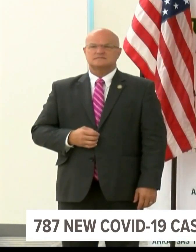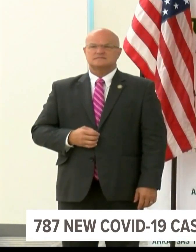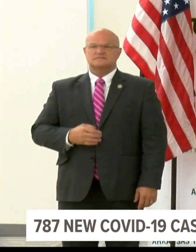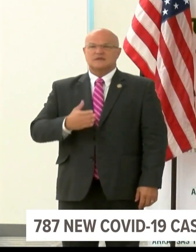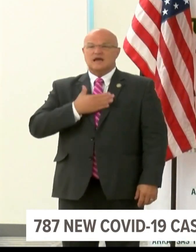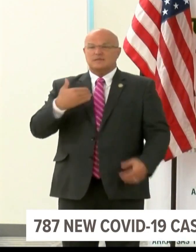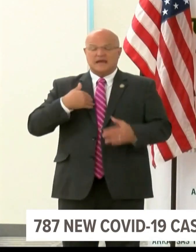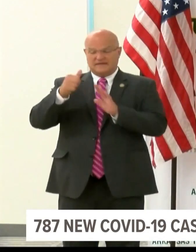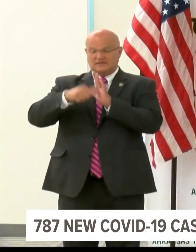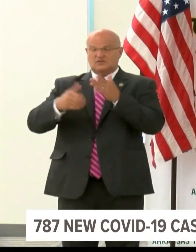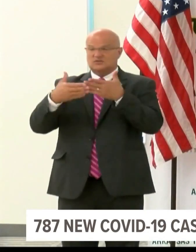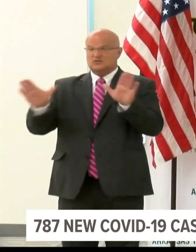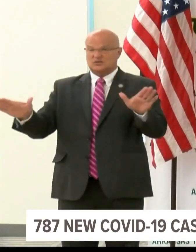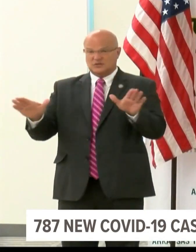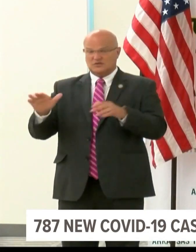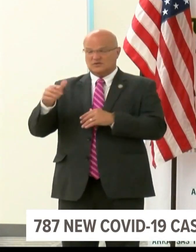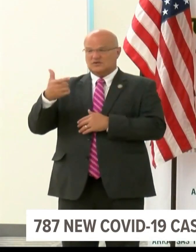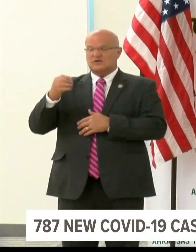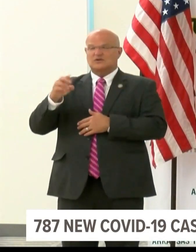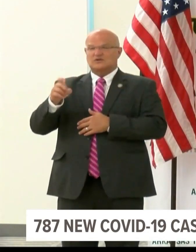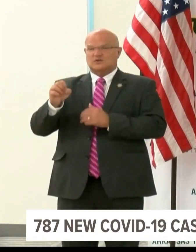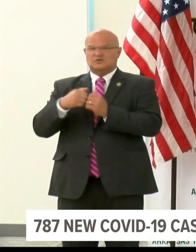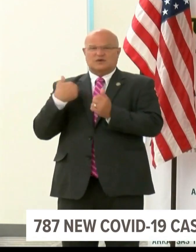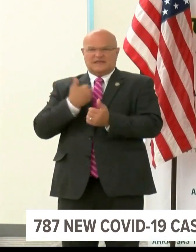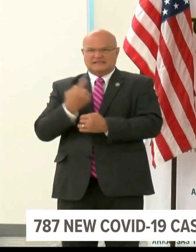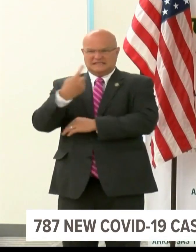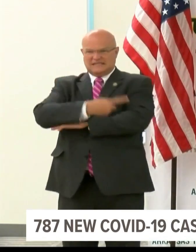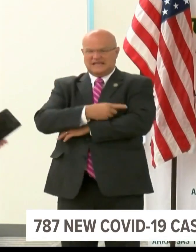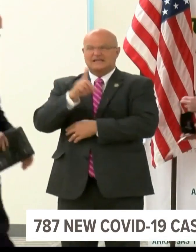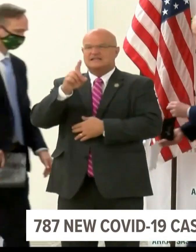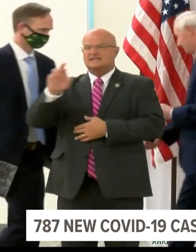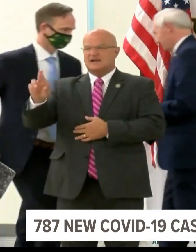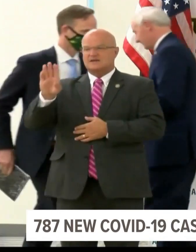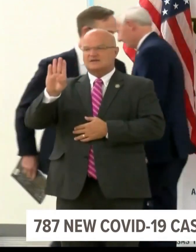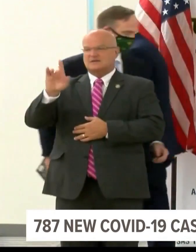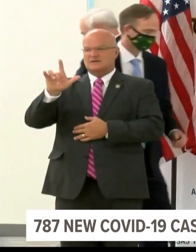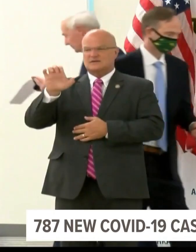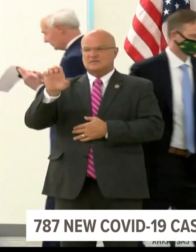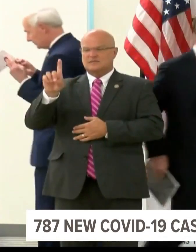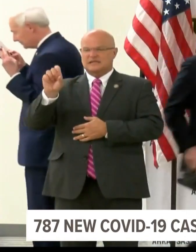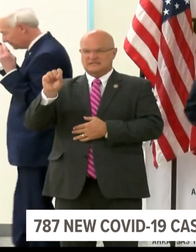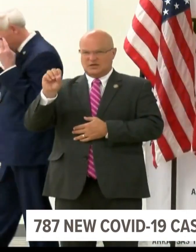Delighted to have the Surgeon General join us today. Great, Dr. Bledsoe.